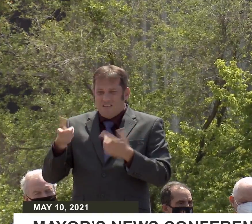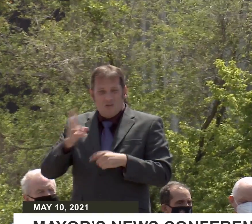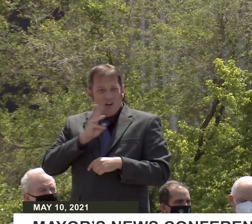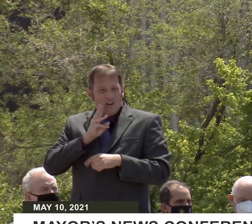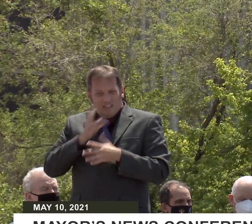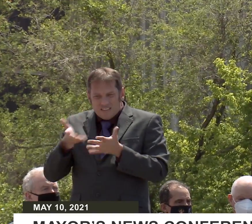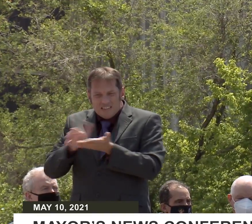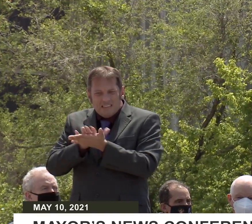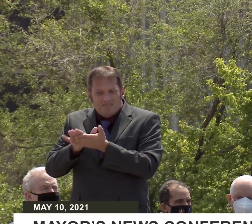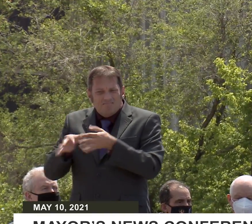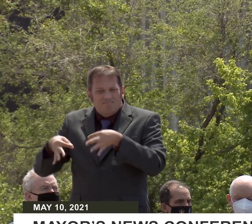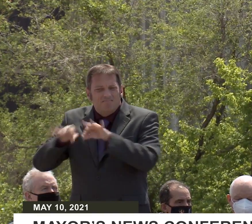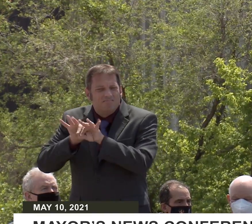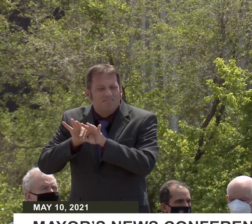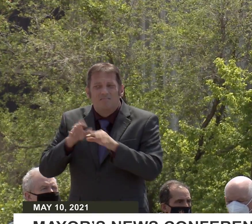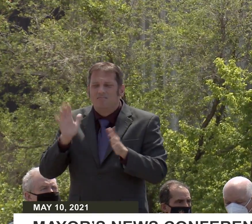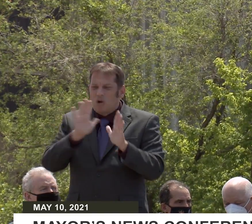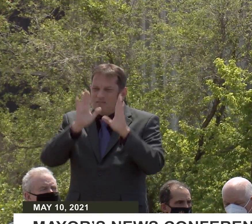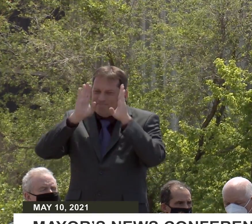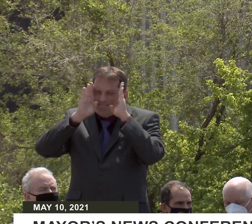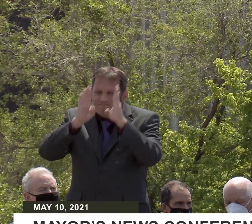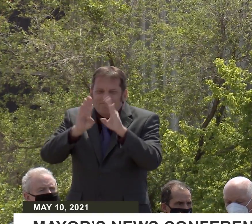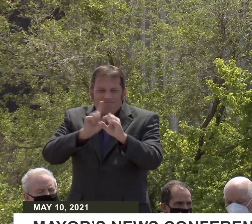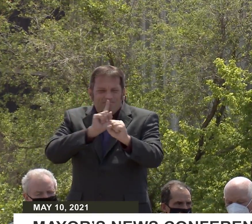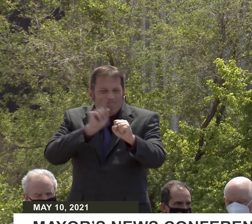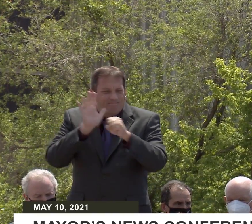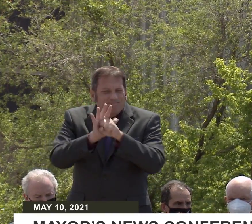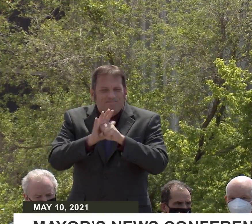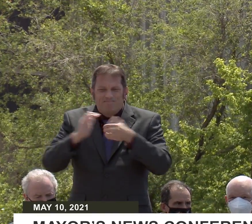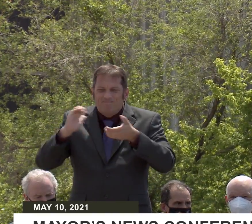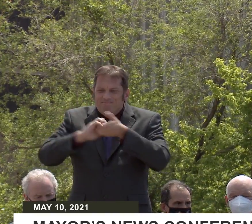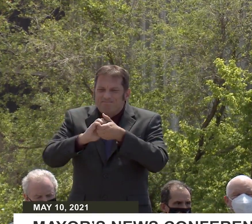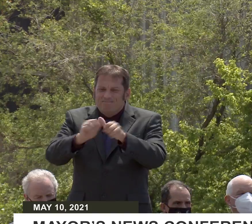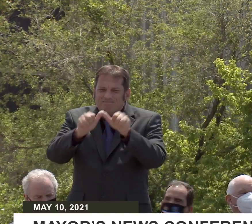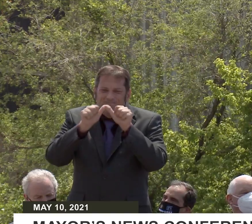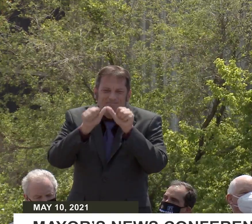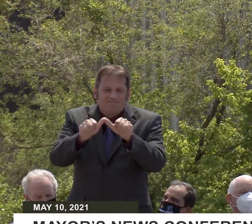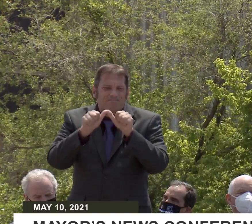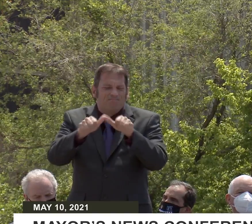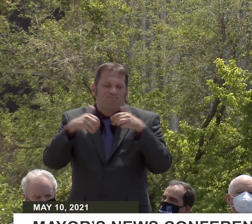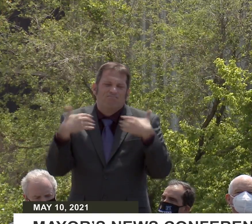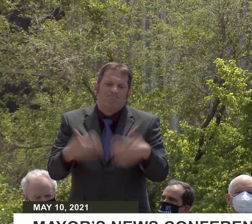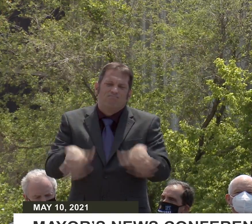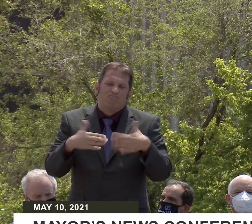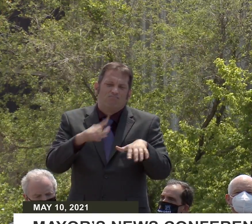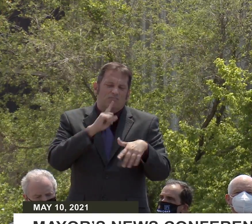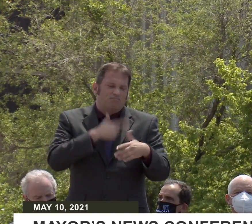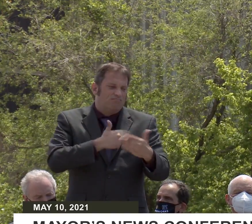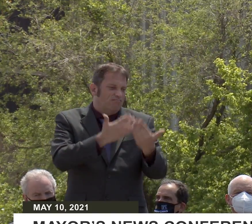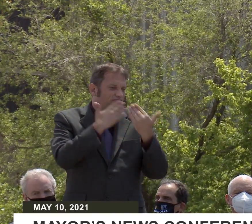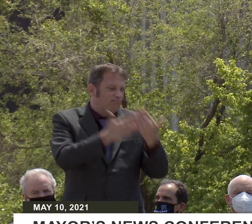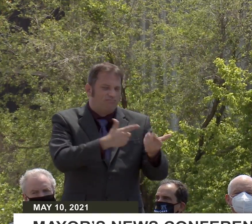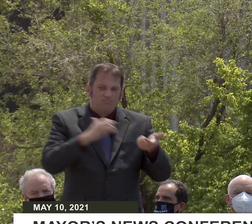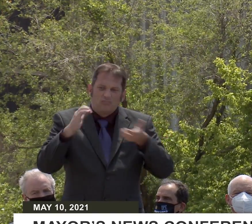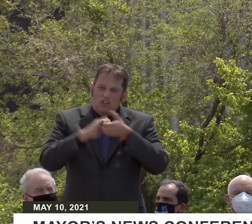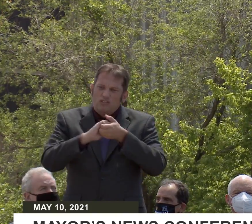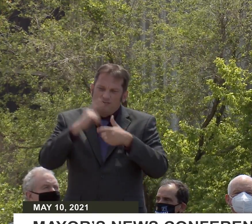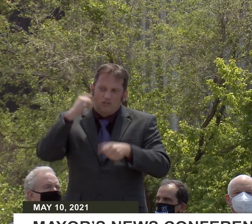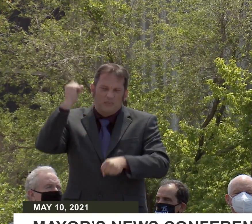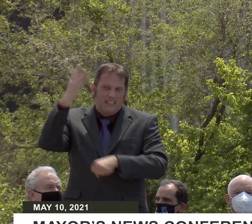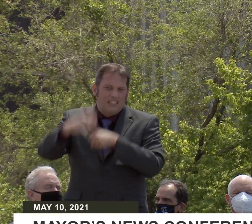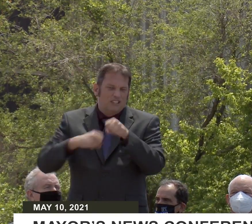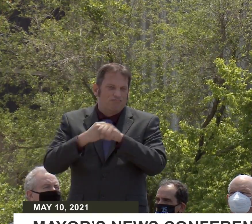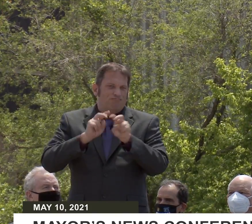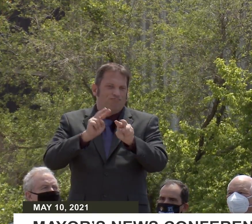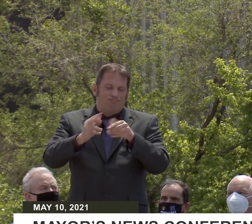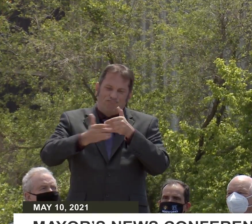commitment and partnership as we continue modernizing and reforming our shared systems in the years ahead. I look forward to doing even more